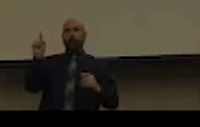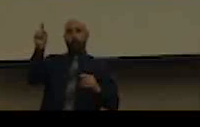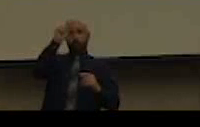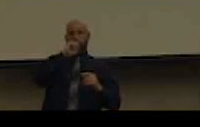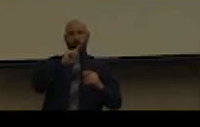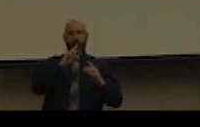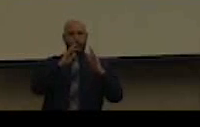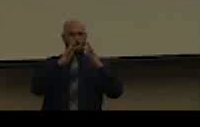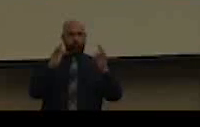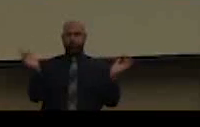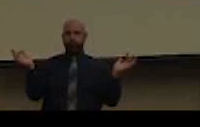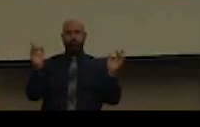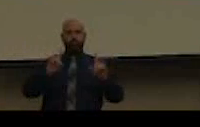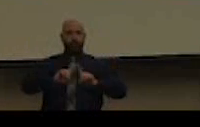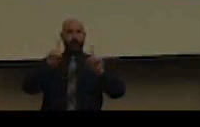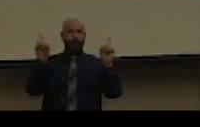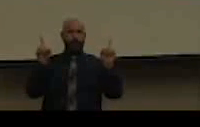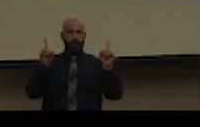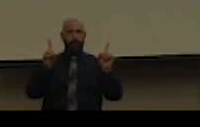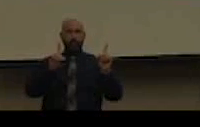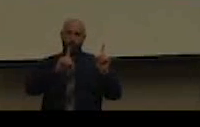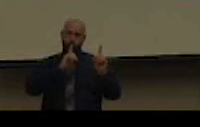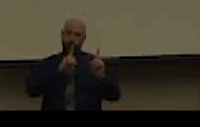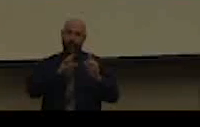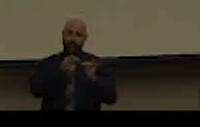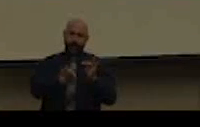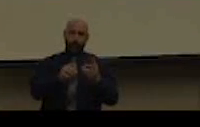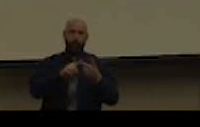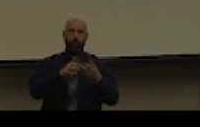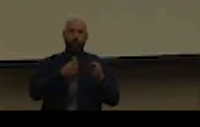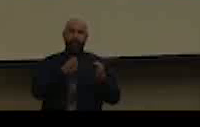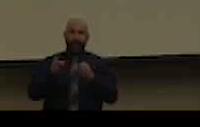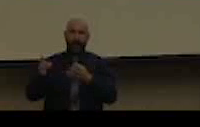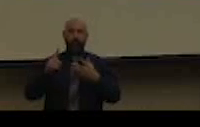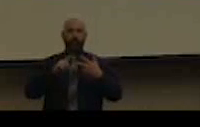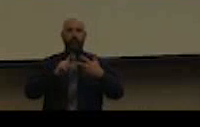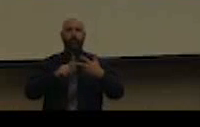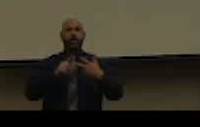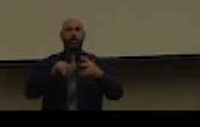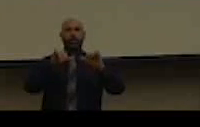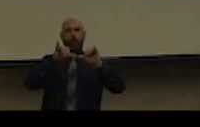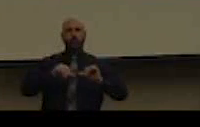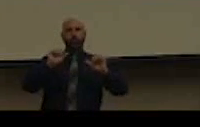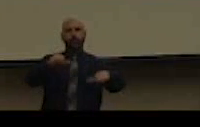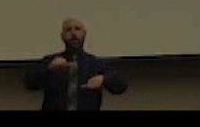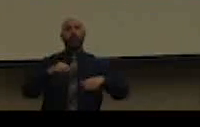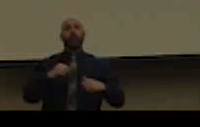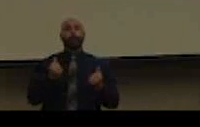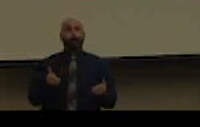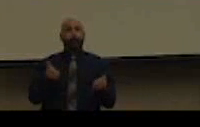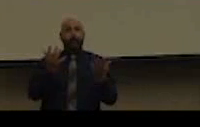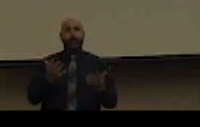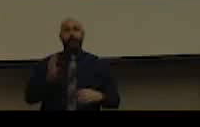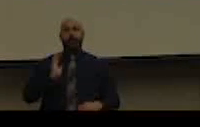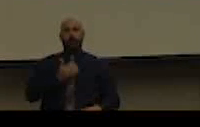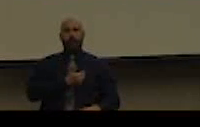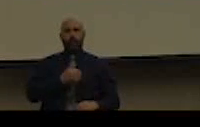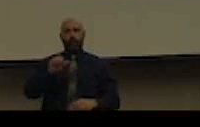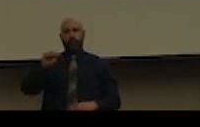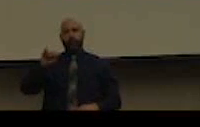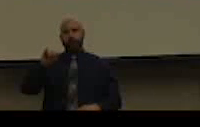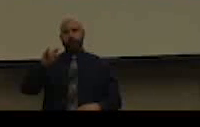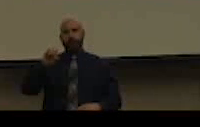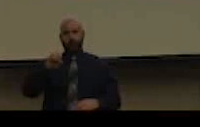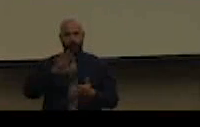was measurable, and I think it made it feel achievable. Many of our sites that we were working with, as we'll discuss extensively